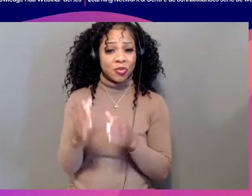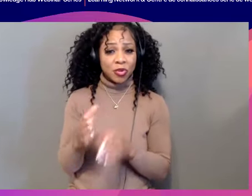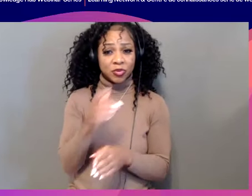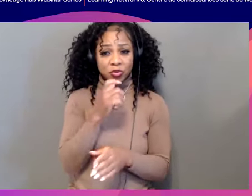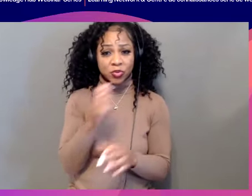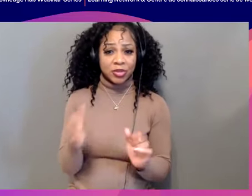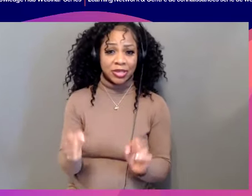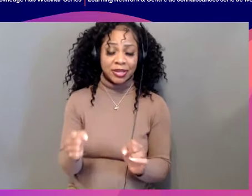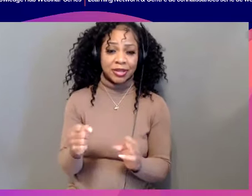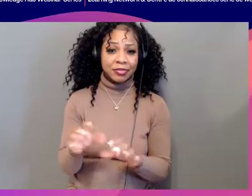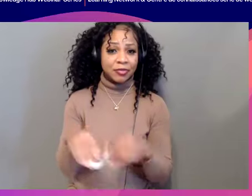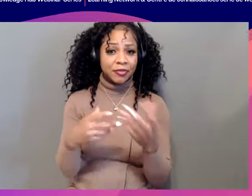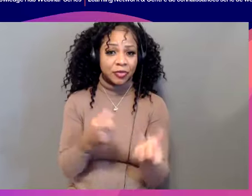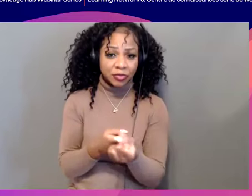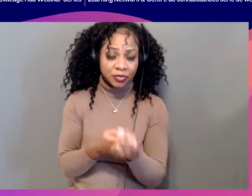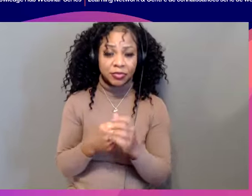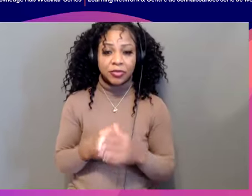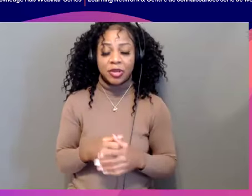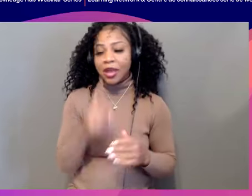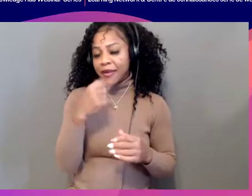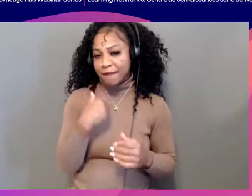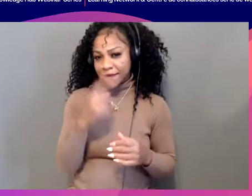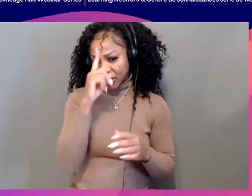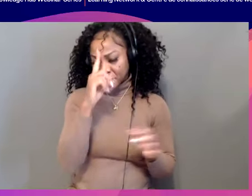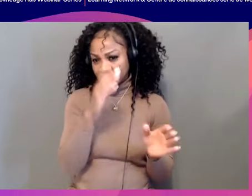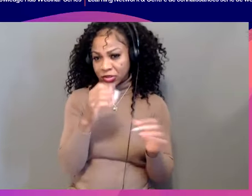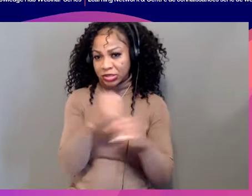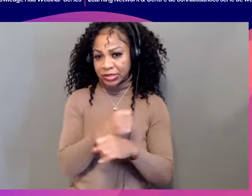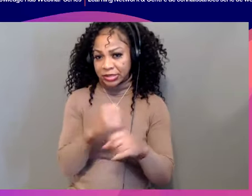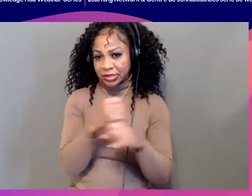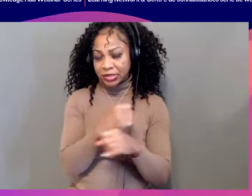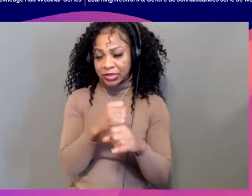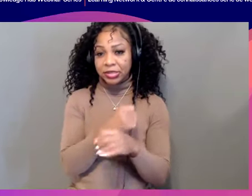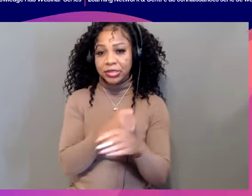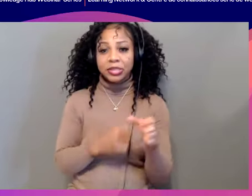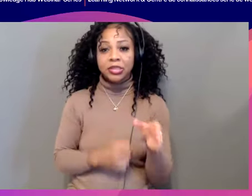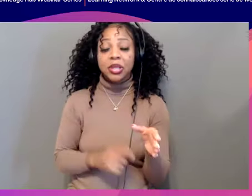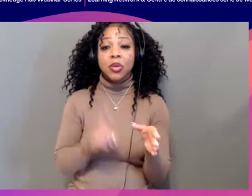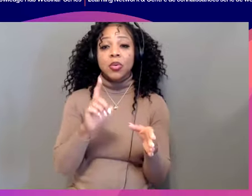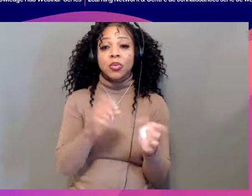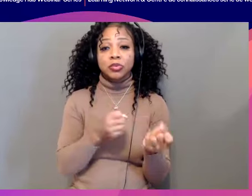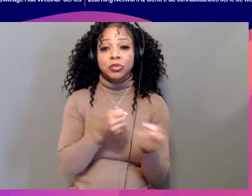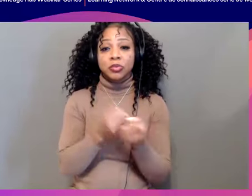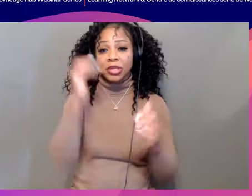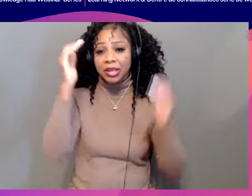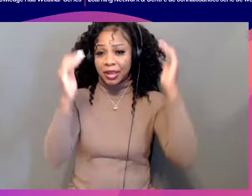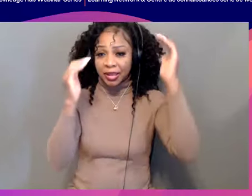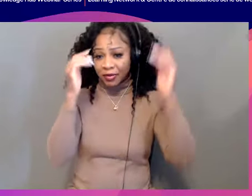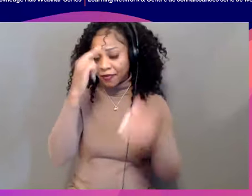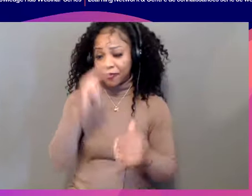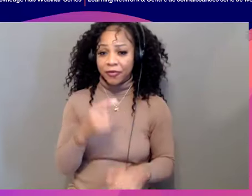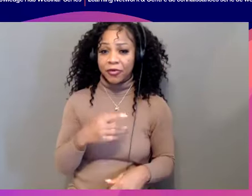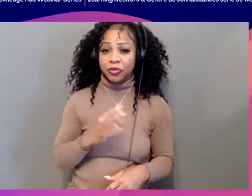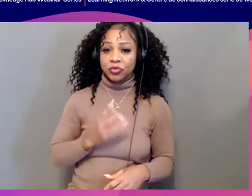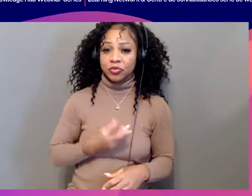been statistics that have said that, like, for trans youth, for example, having one supportive adult in their life